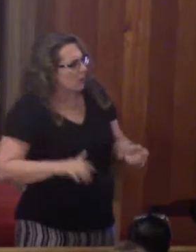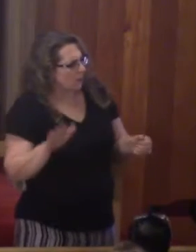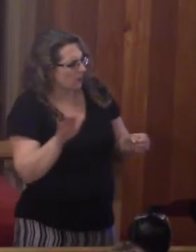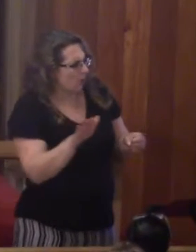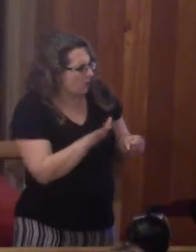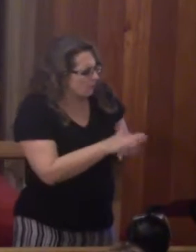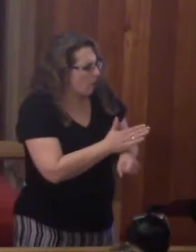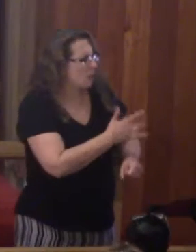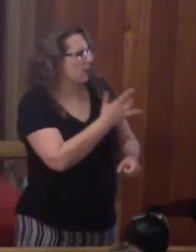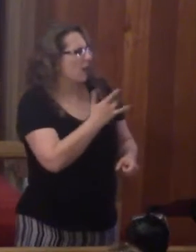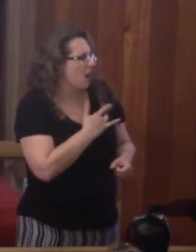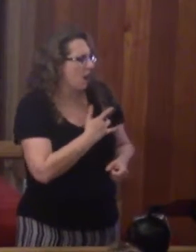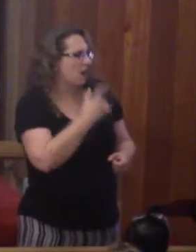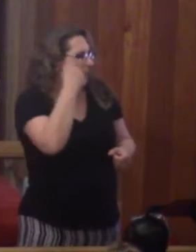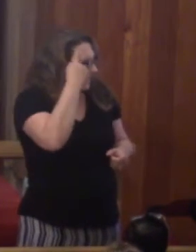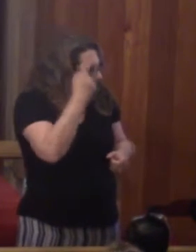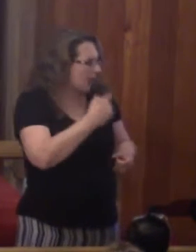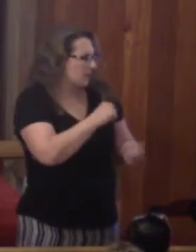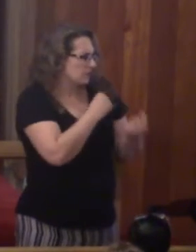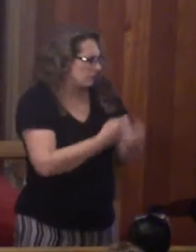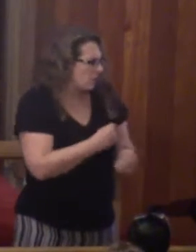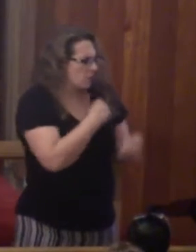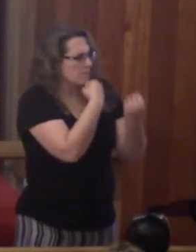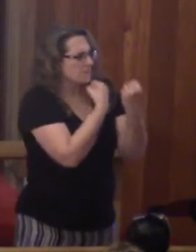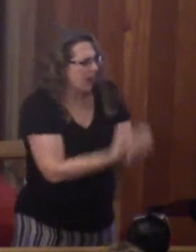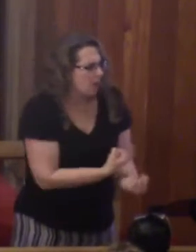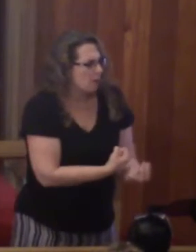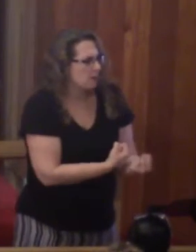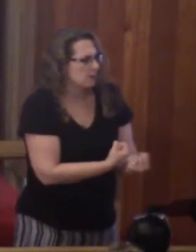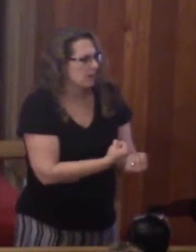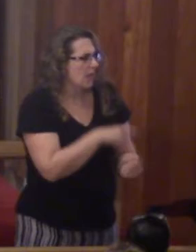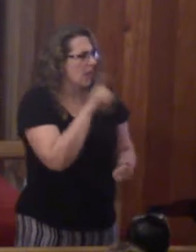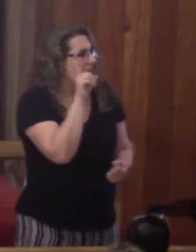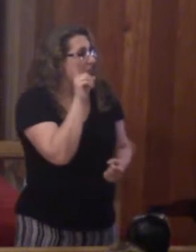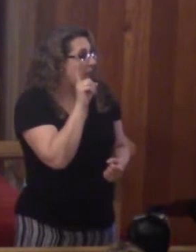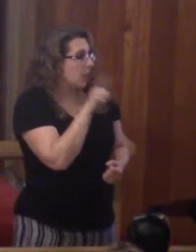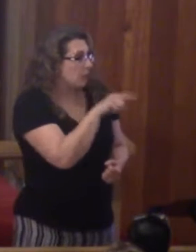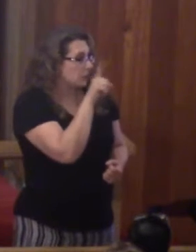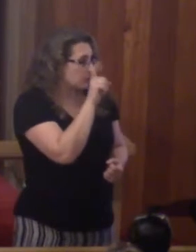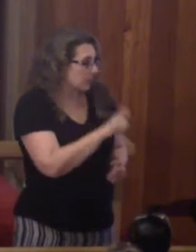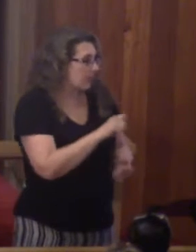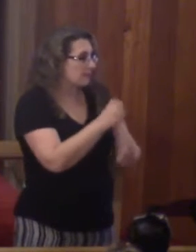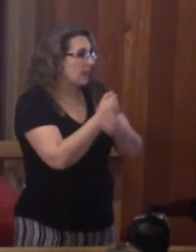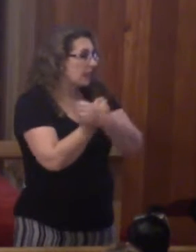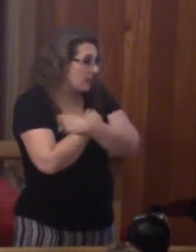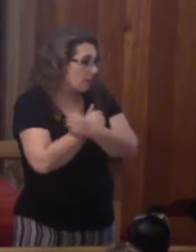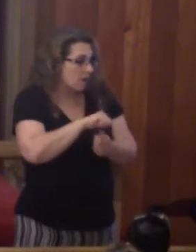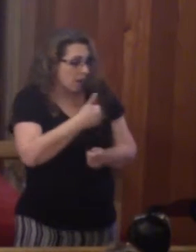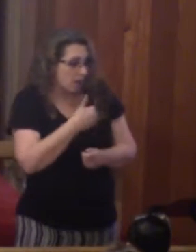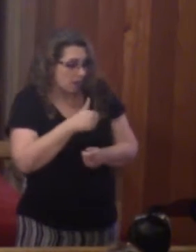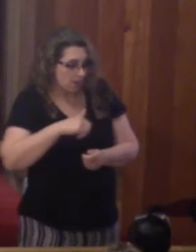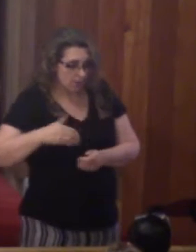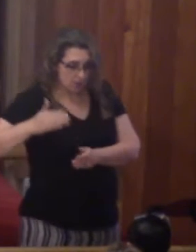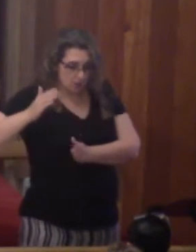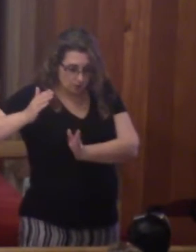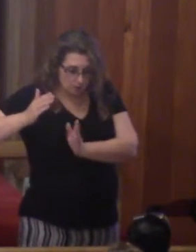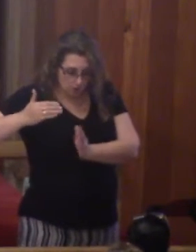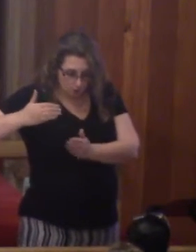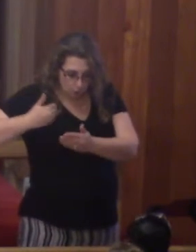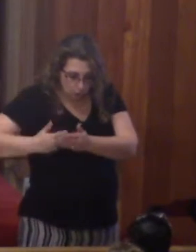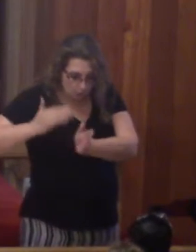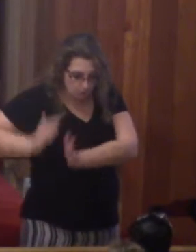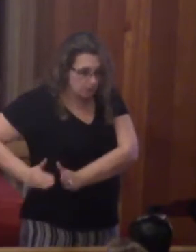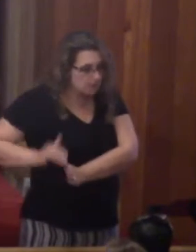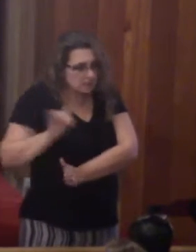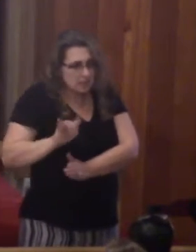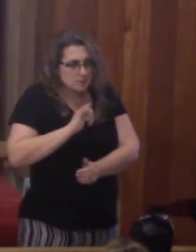with your whole mind, with your whole strength, with your whole power, and you shall love your neighbor just as you love yourself. And